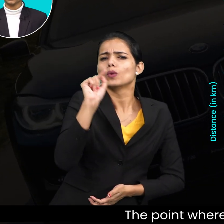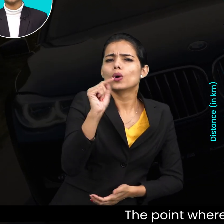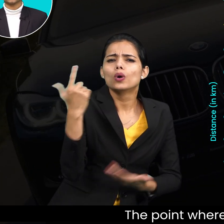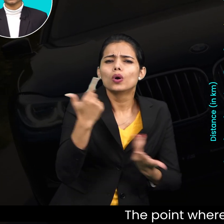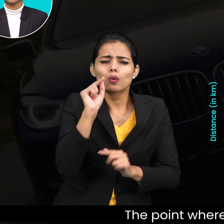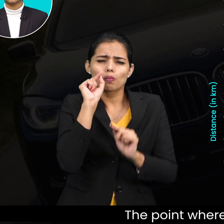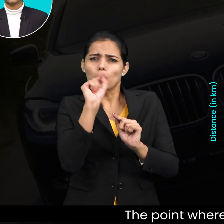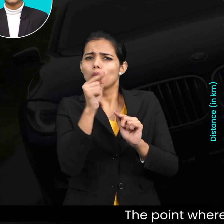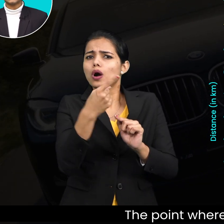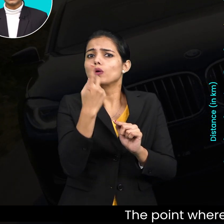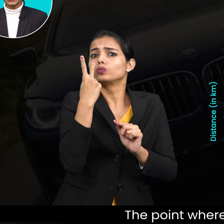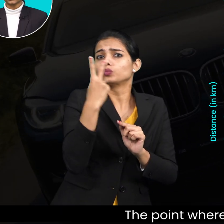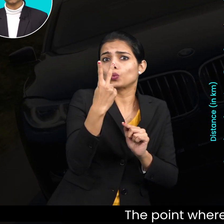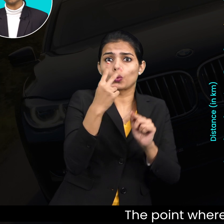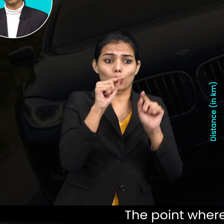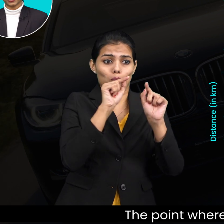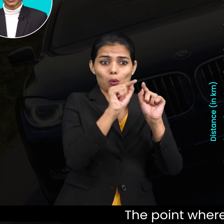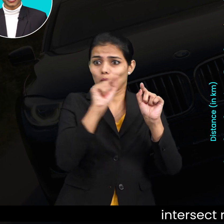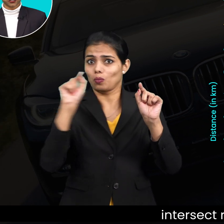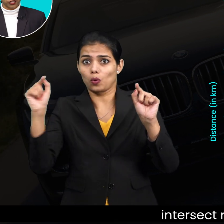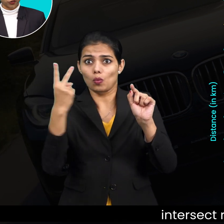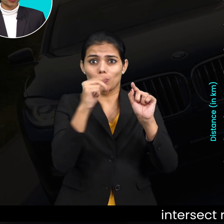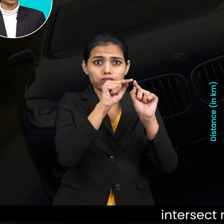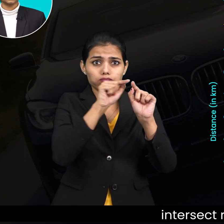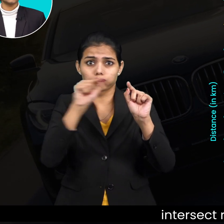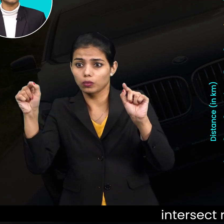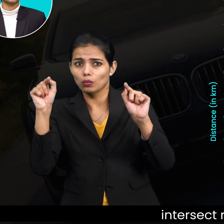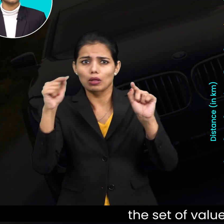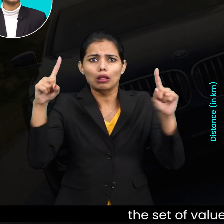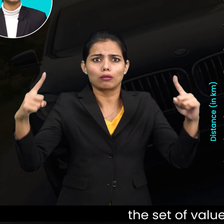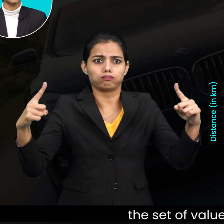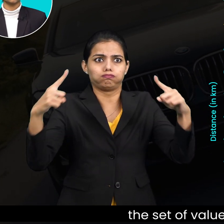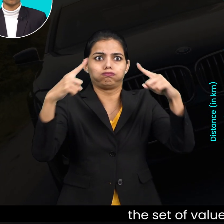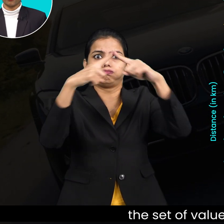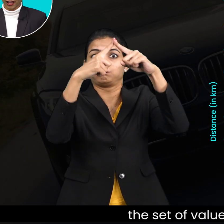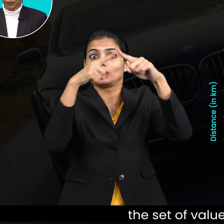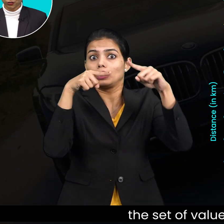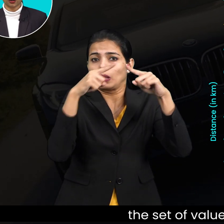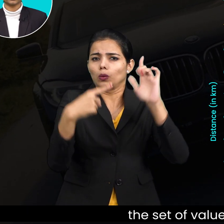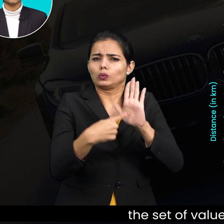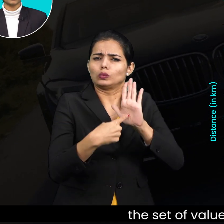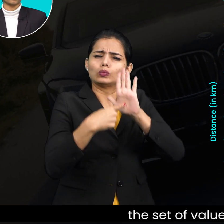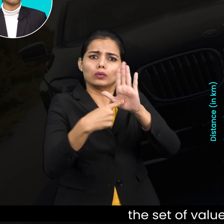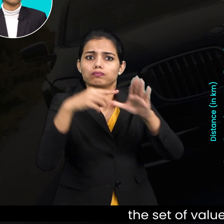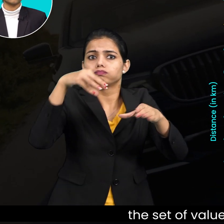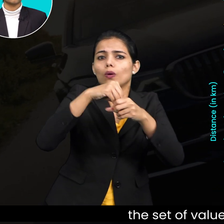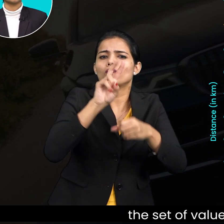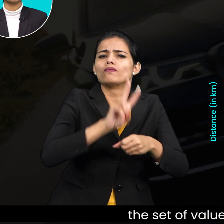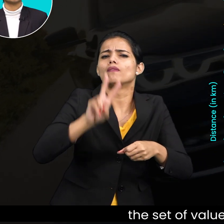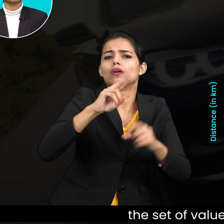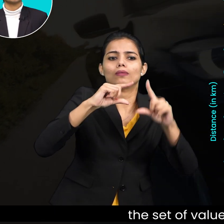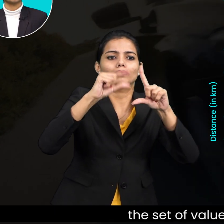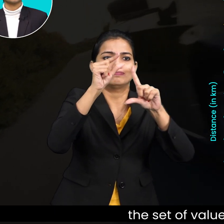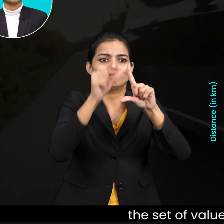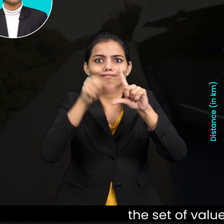The point where these two lines intersect represents this set of values on the graph.